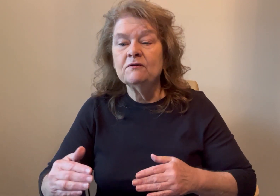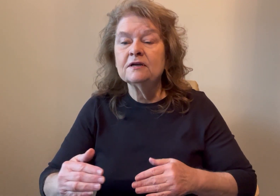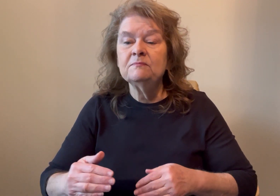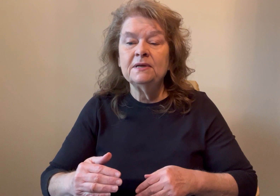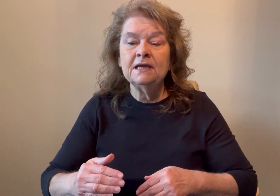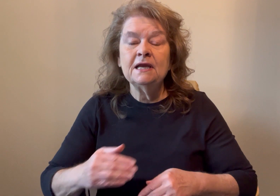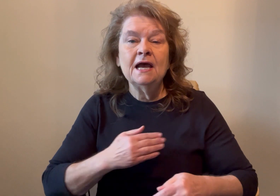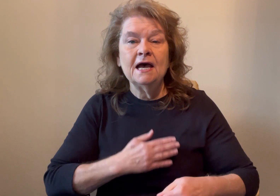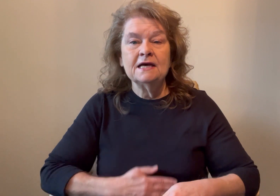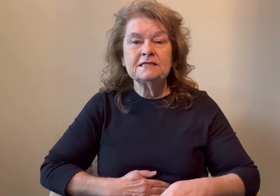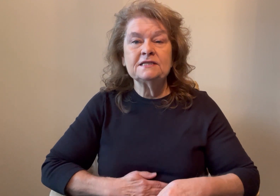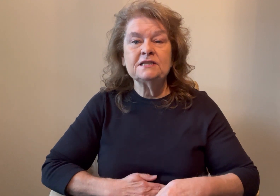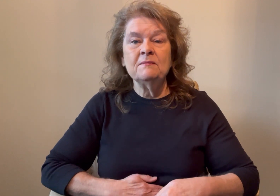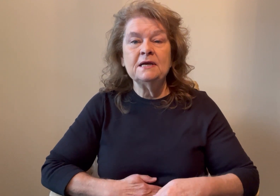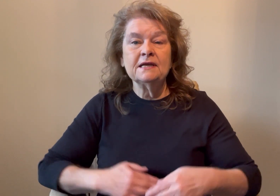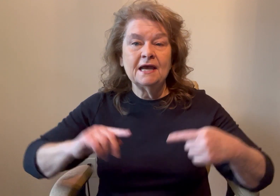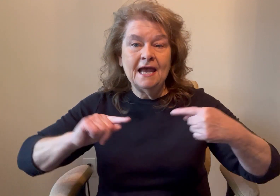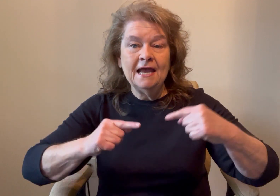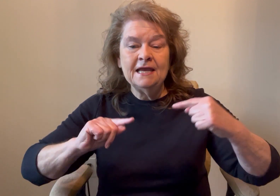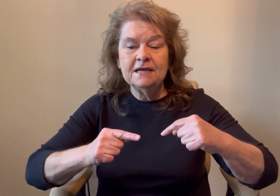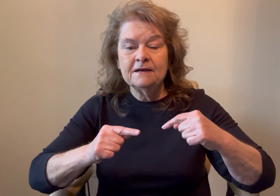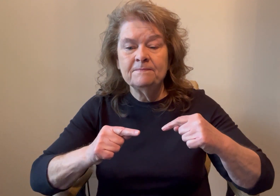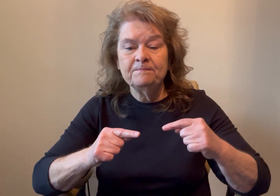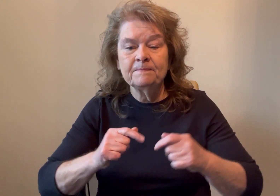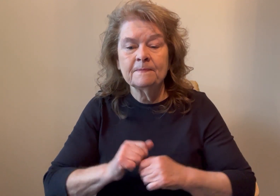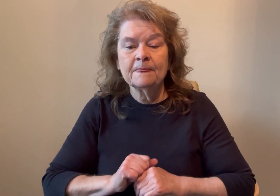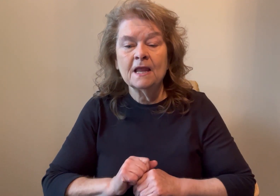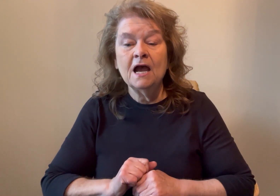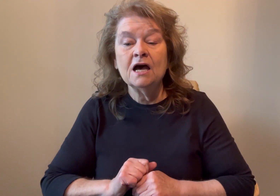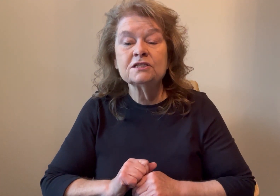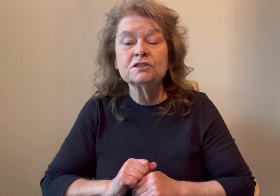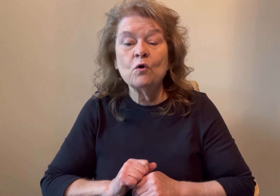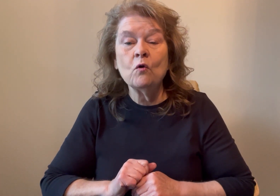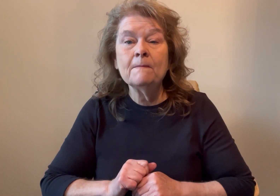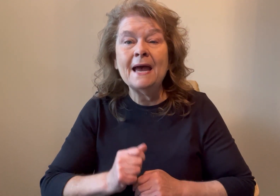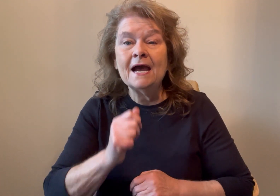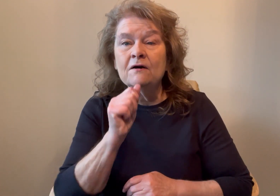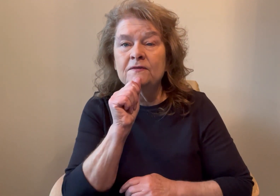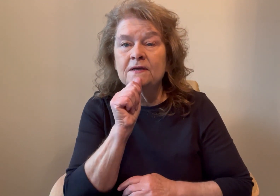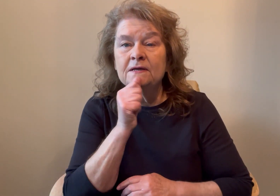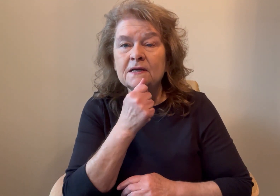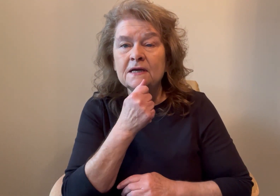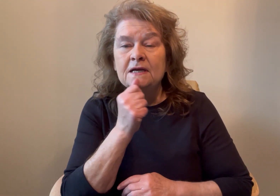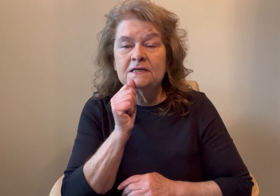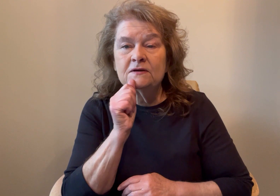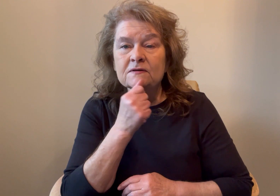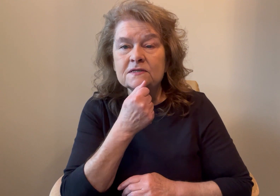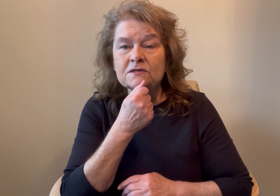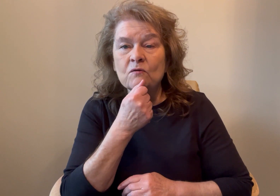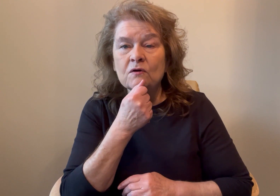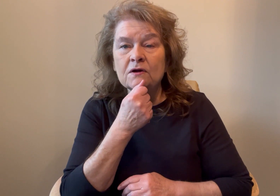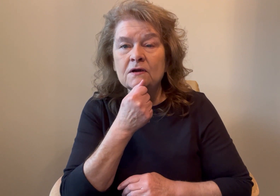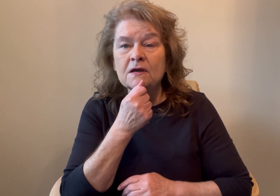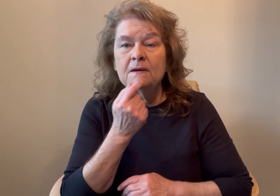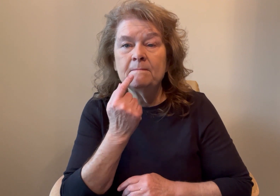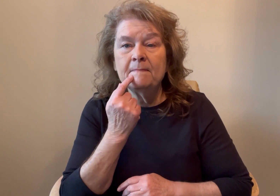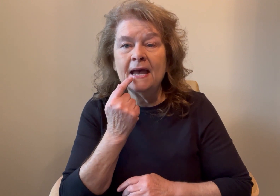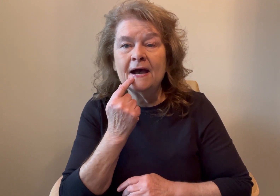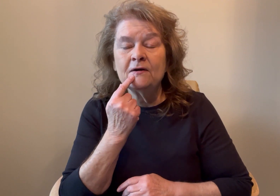could be a stomach ache, a sore mouth. So a sore mouth.